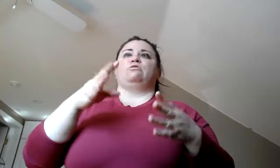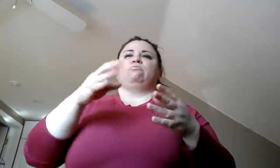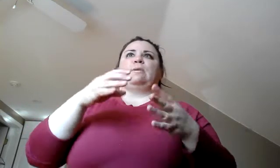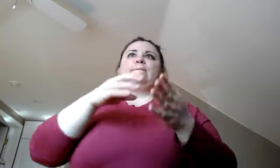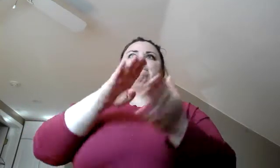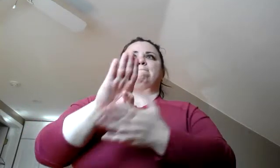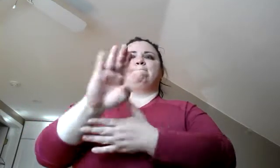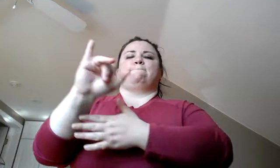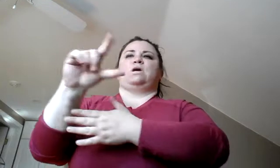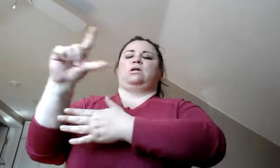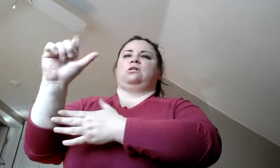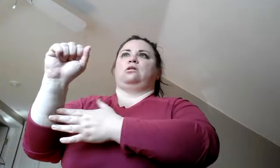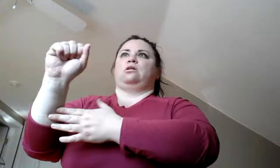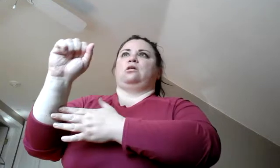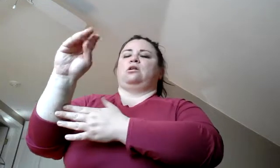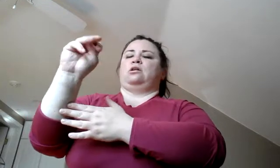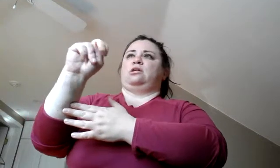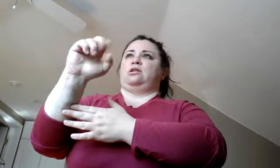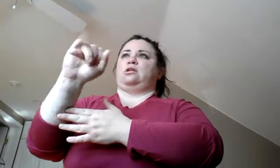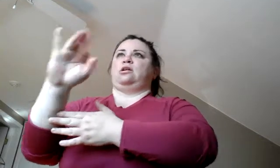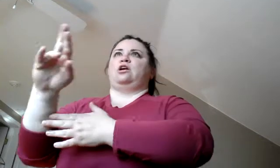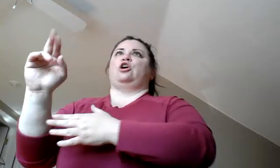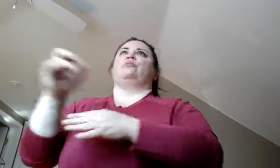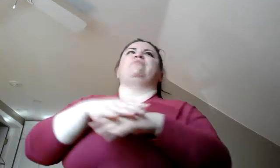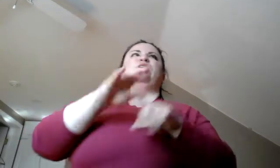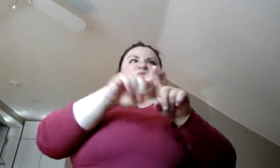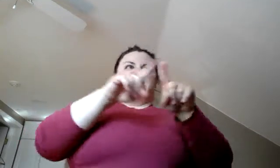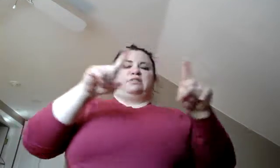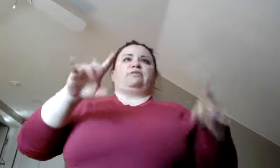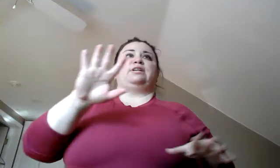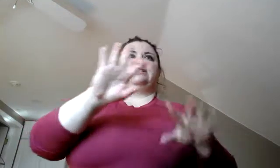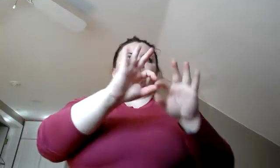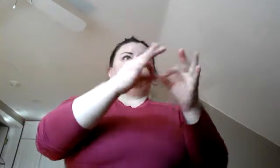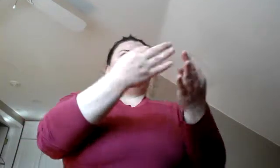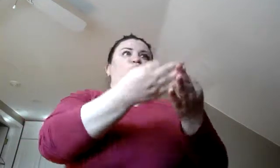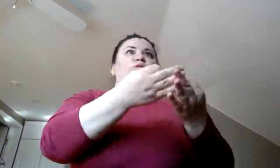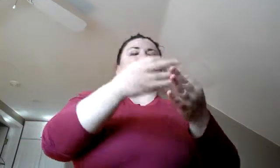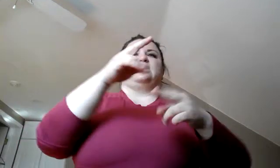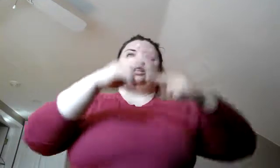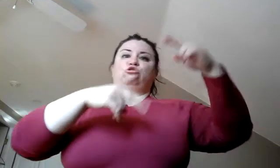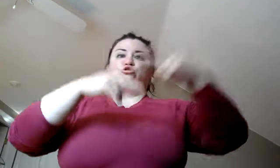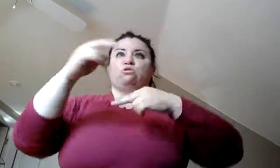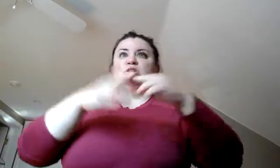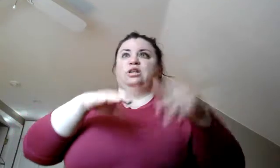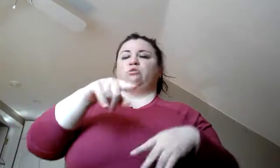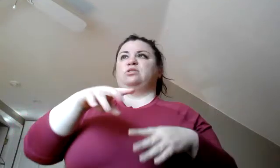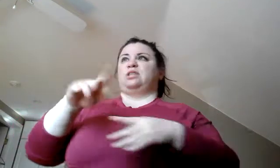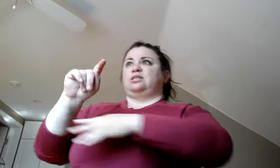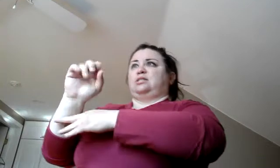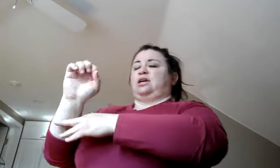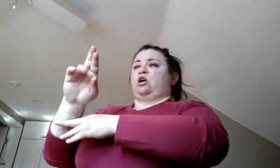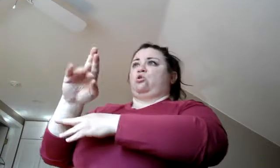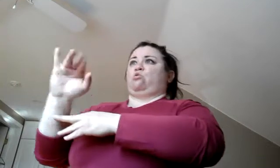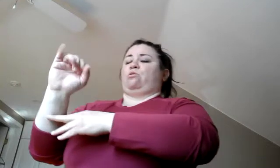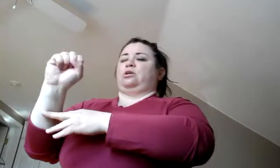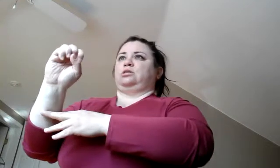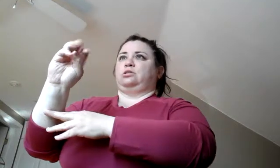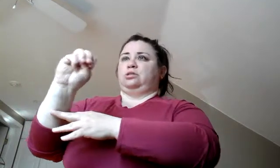different one in the family. They're all in construction, and he's into terrorism. But he belongs to a group in the